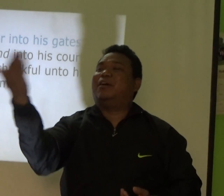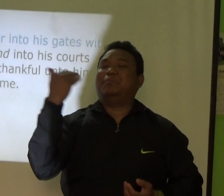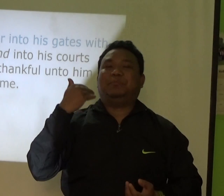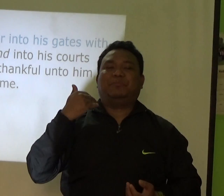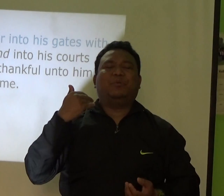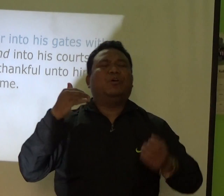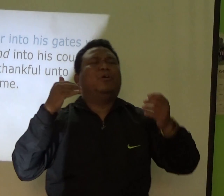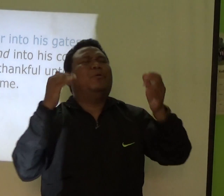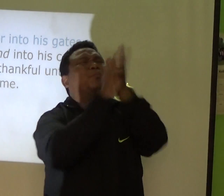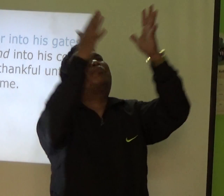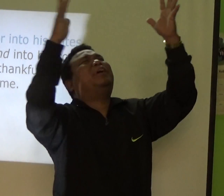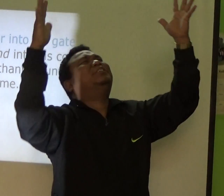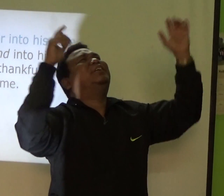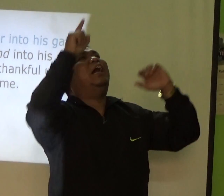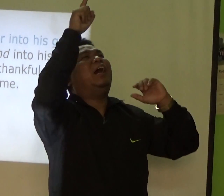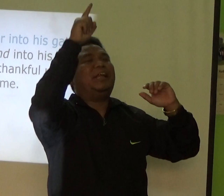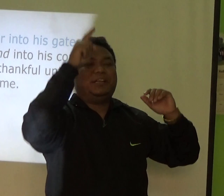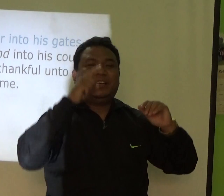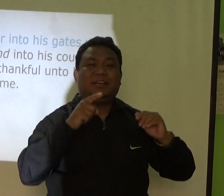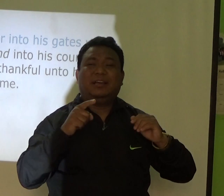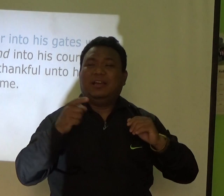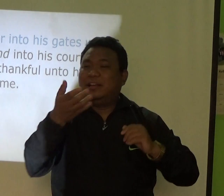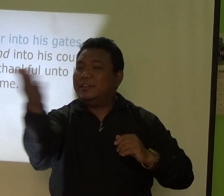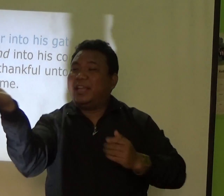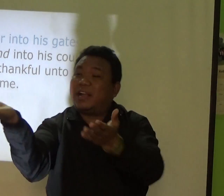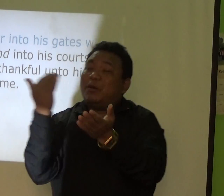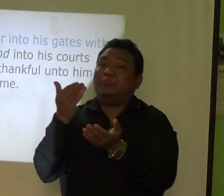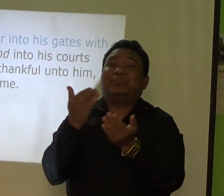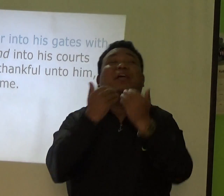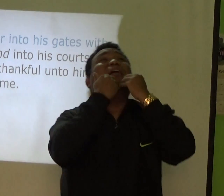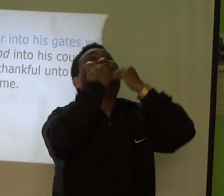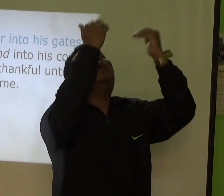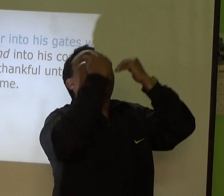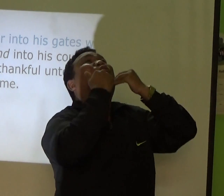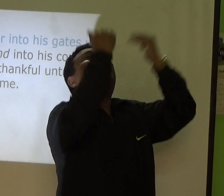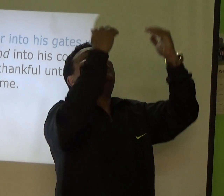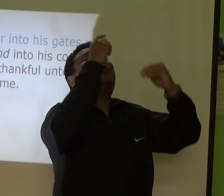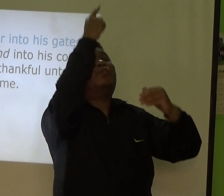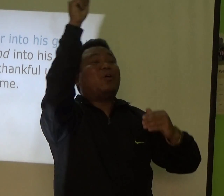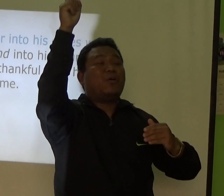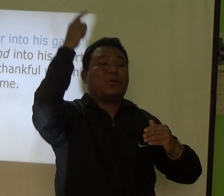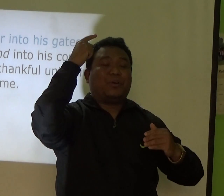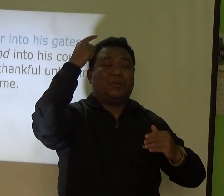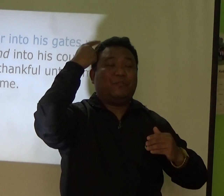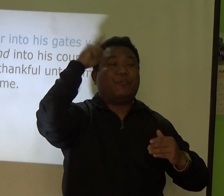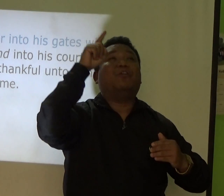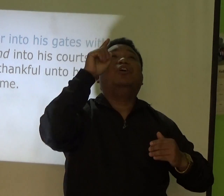come praising God. They come, thank you, Lord, for